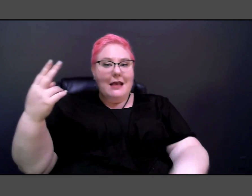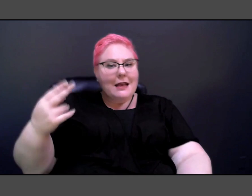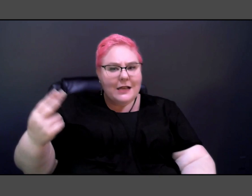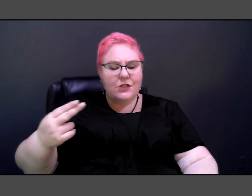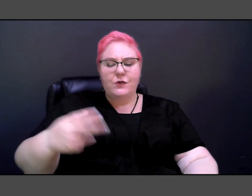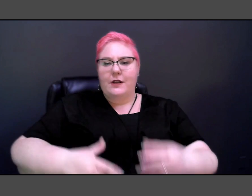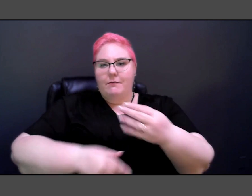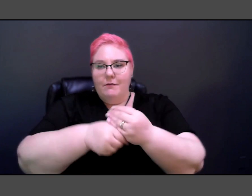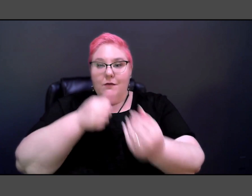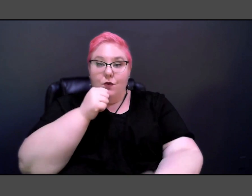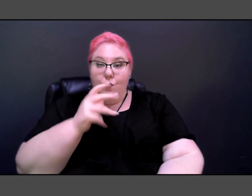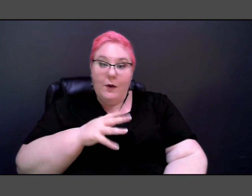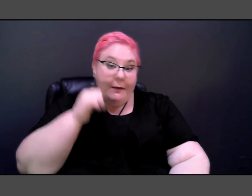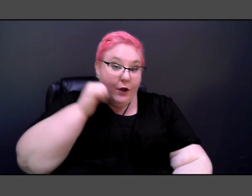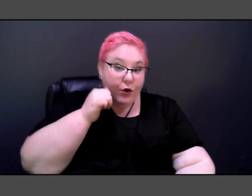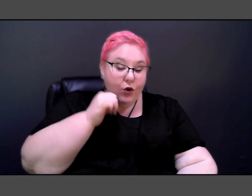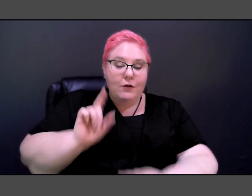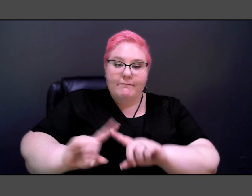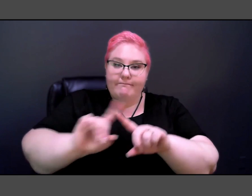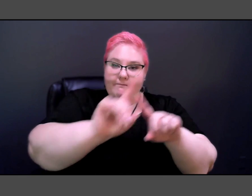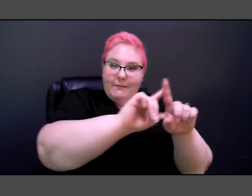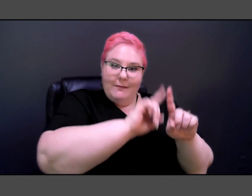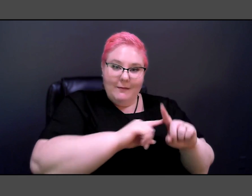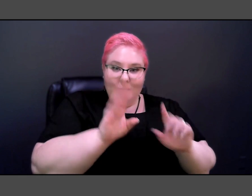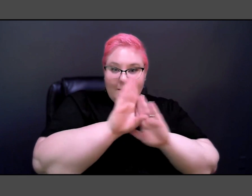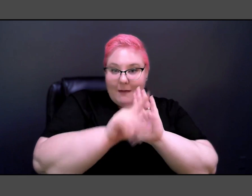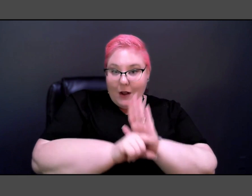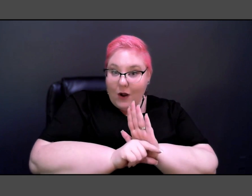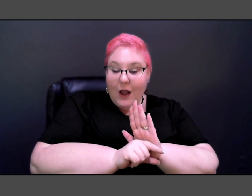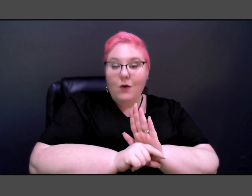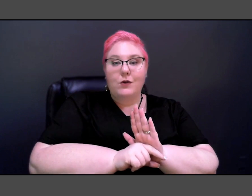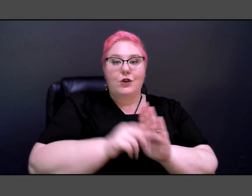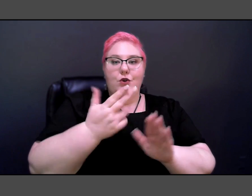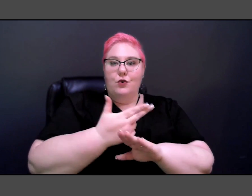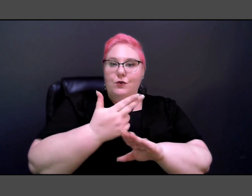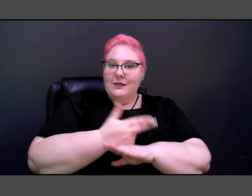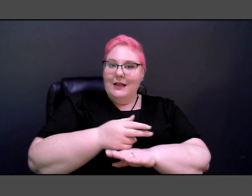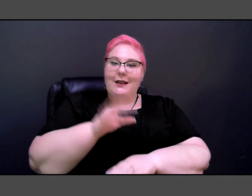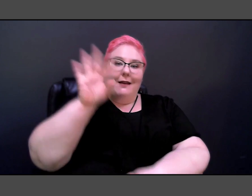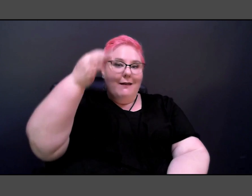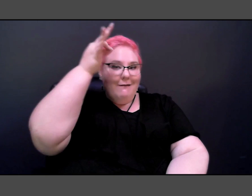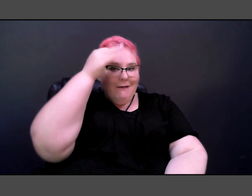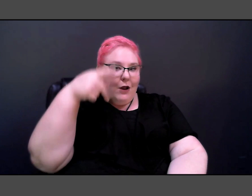of all backgrounds via federal parks, lands, and programs in the future?